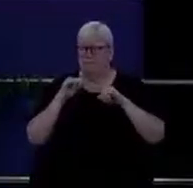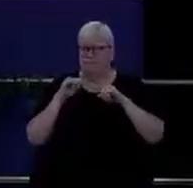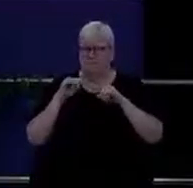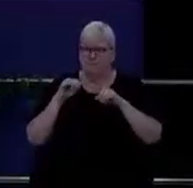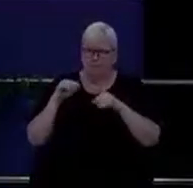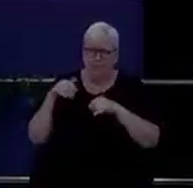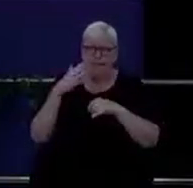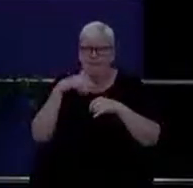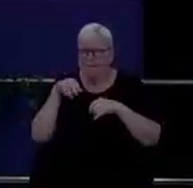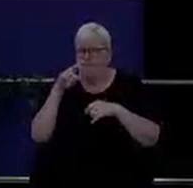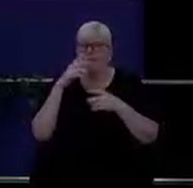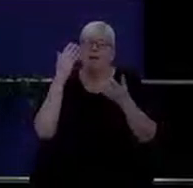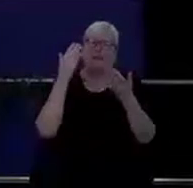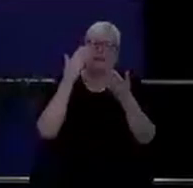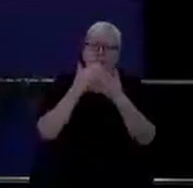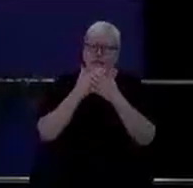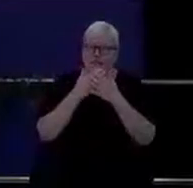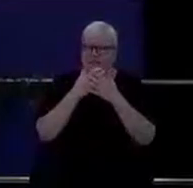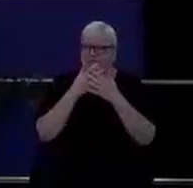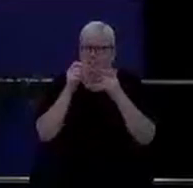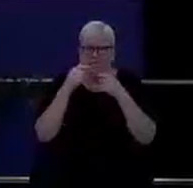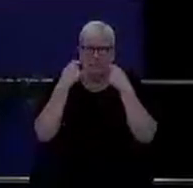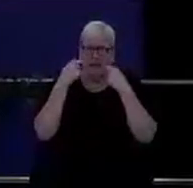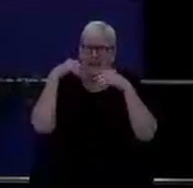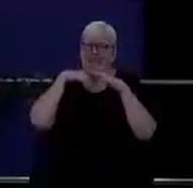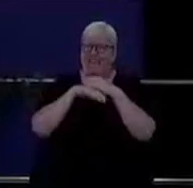tongue and make a mental note to remember to smile inwardly.